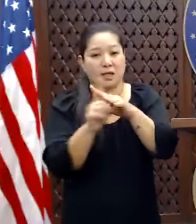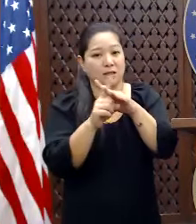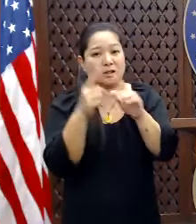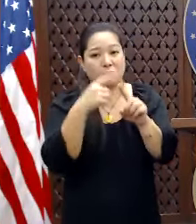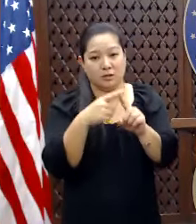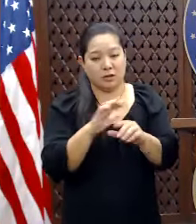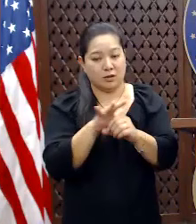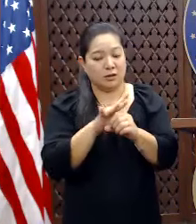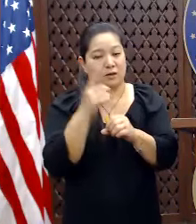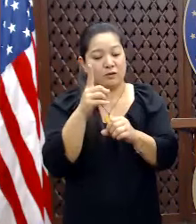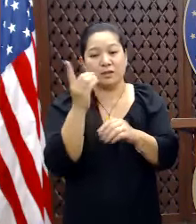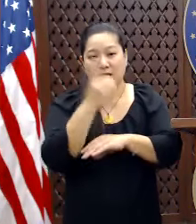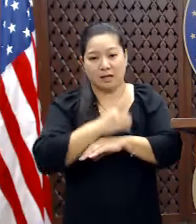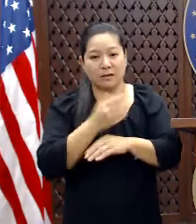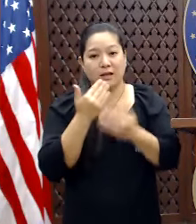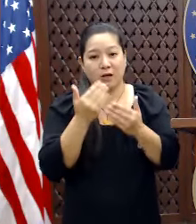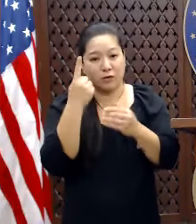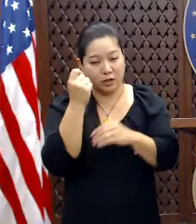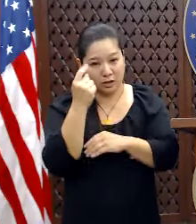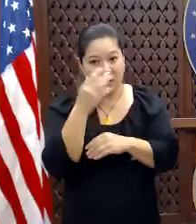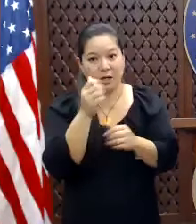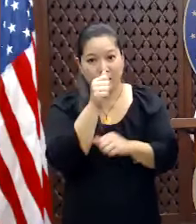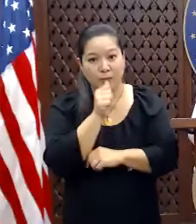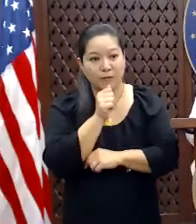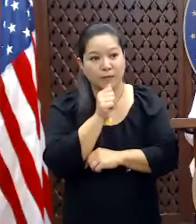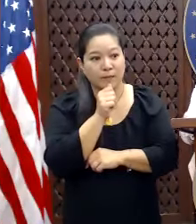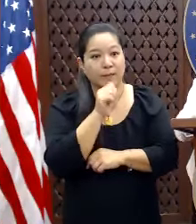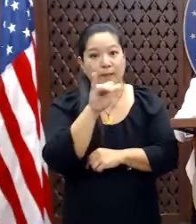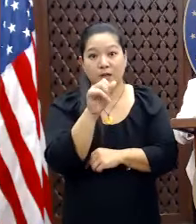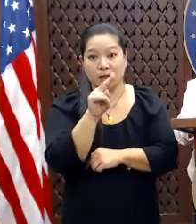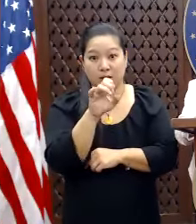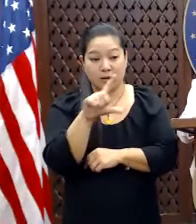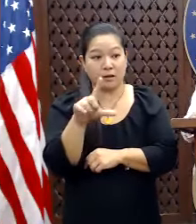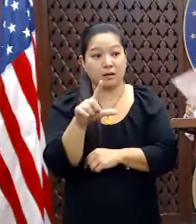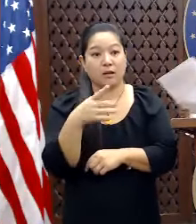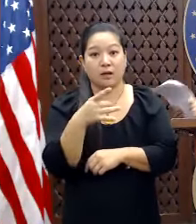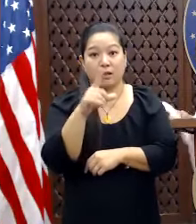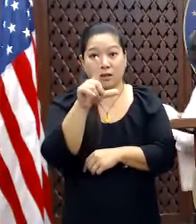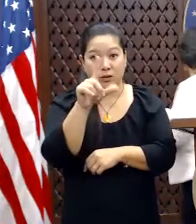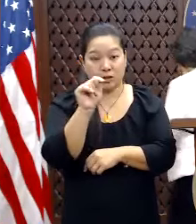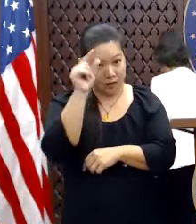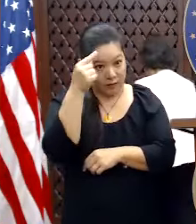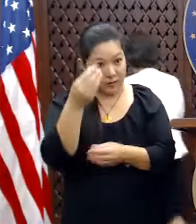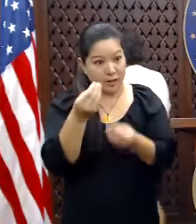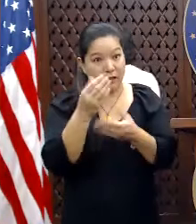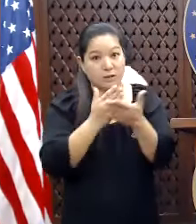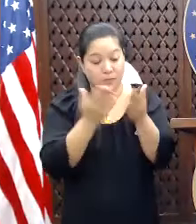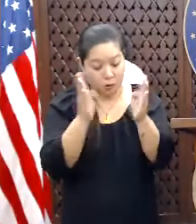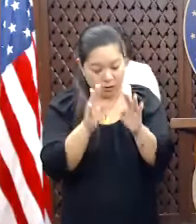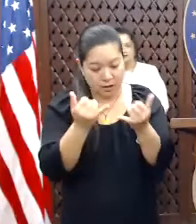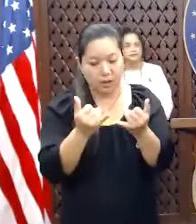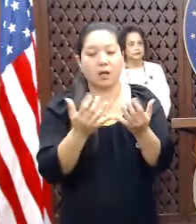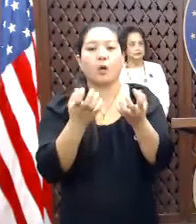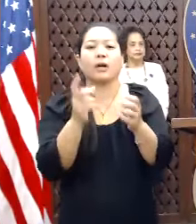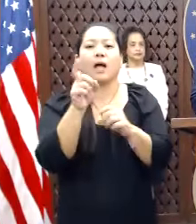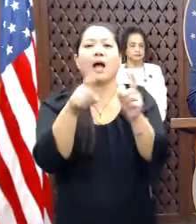your understanding and your patience. I'd also like to call upon the Lieutenant Governor, Josh Tenorio, to give some closing remarks. I just